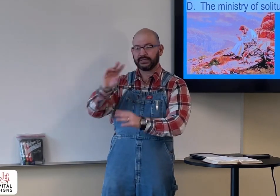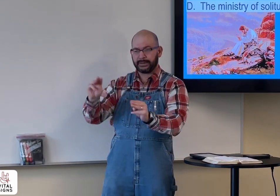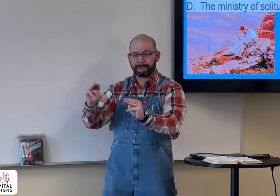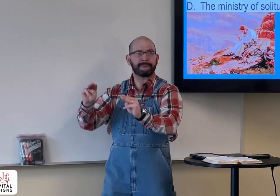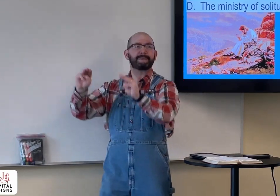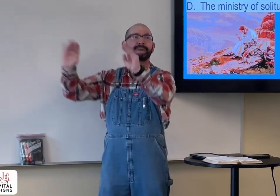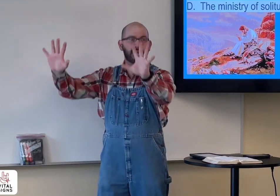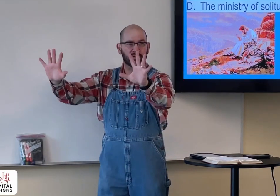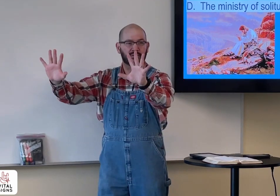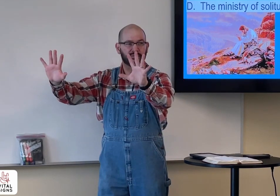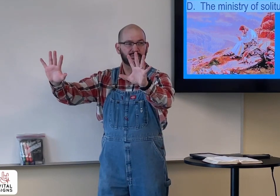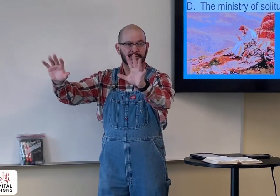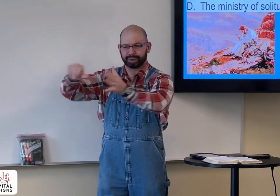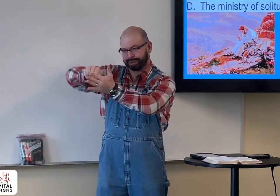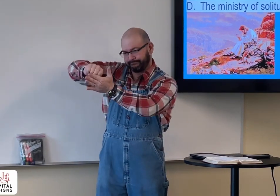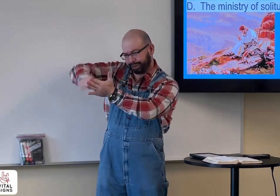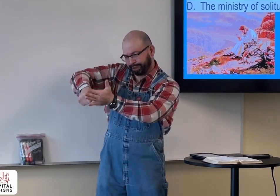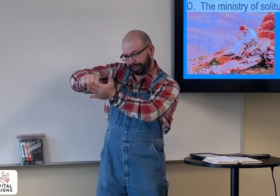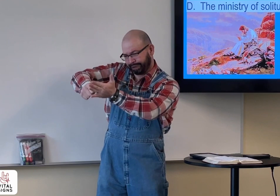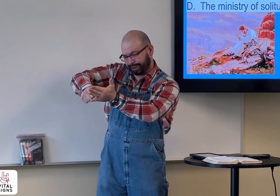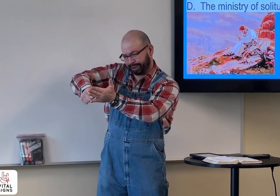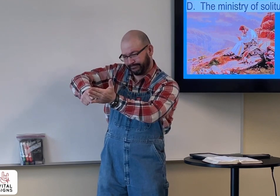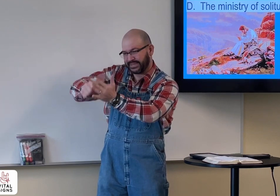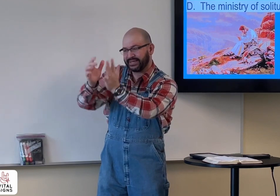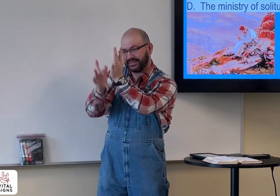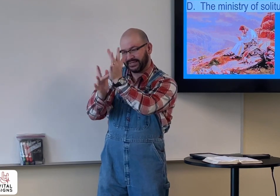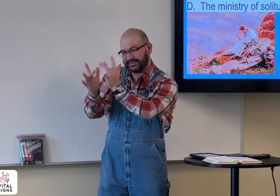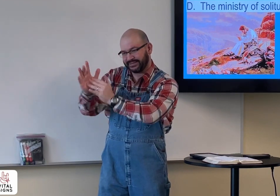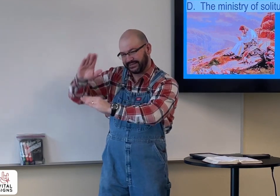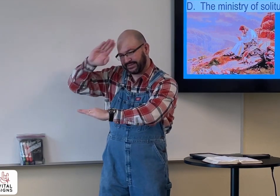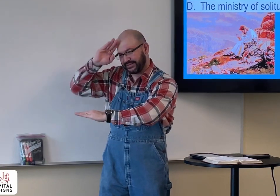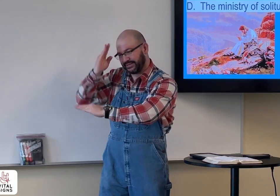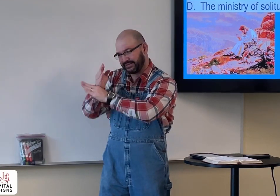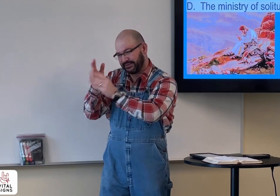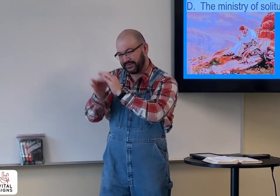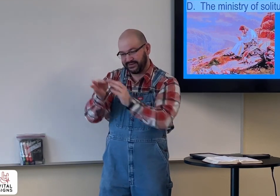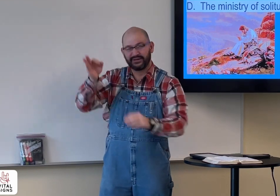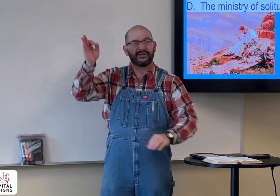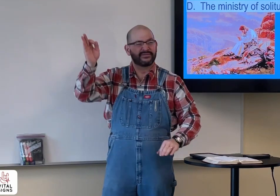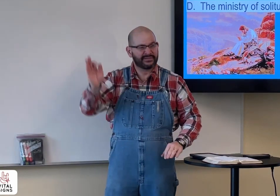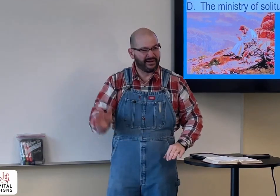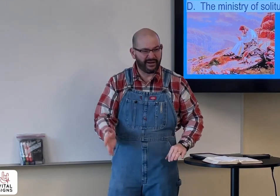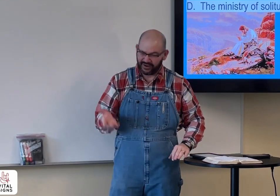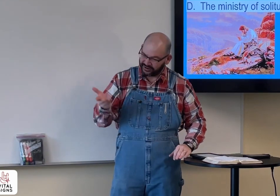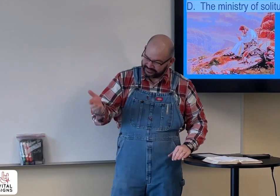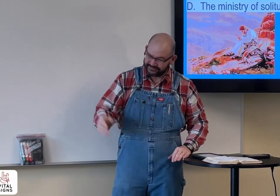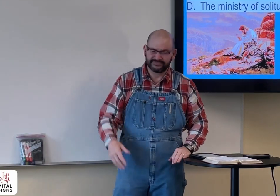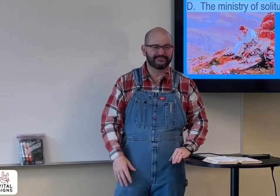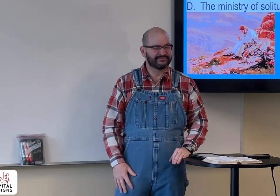seven names, seven miracles, emphasizes Jesus is the Son of God.